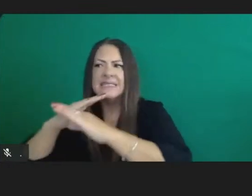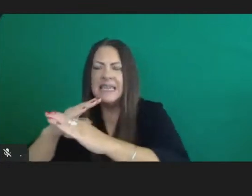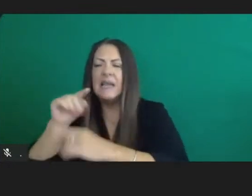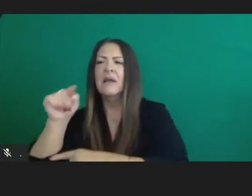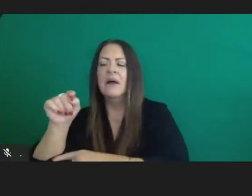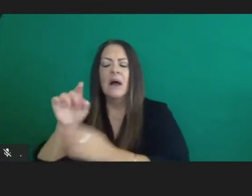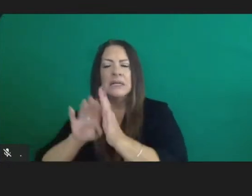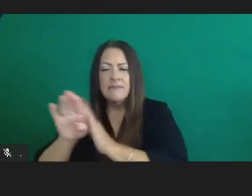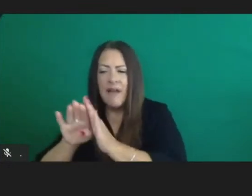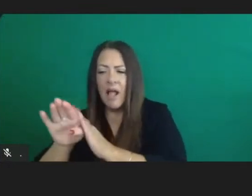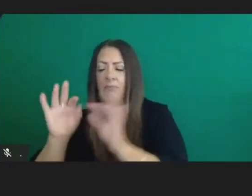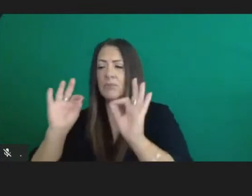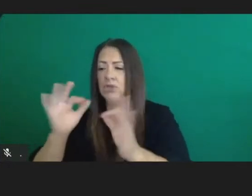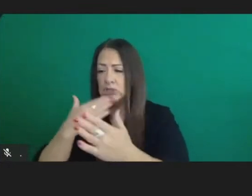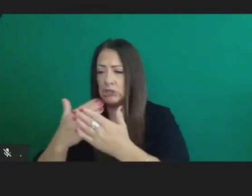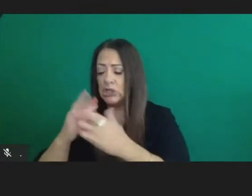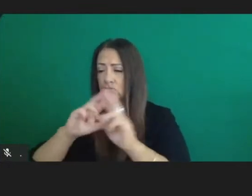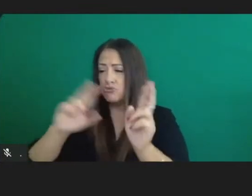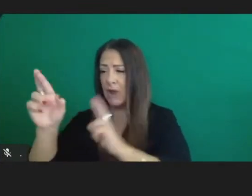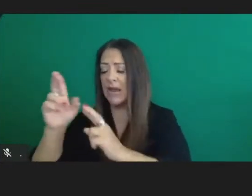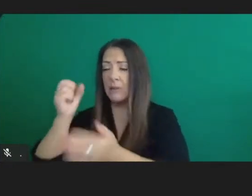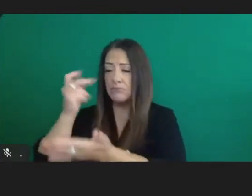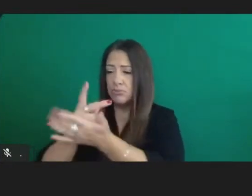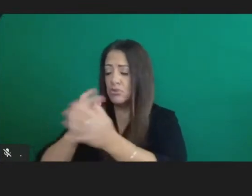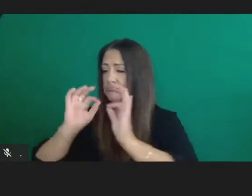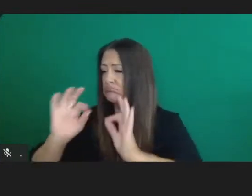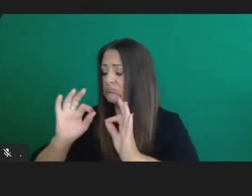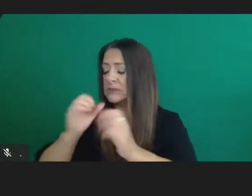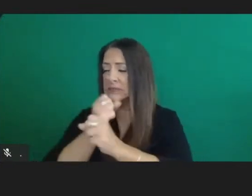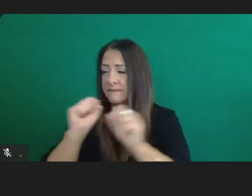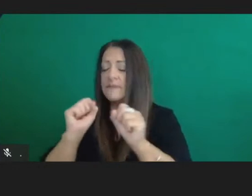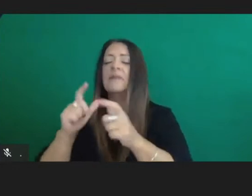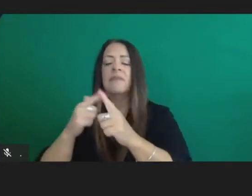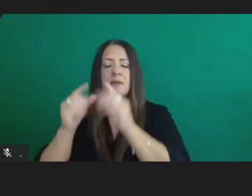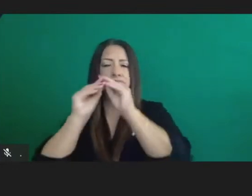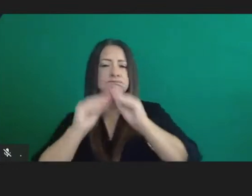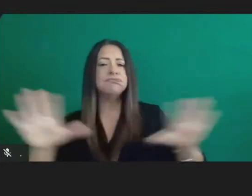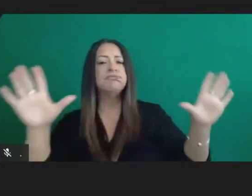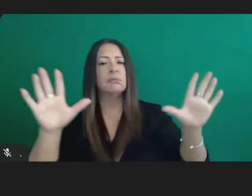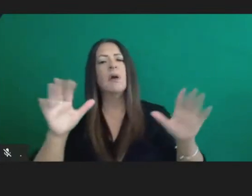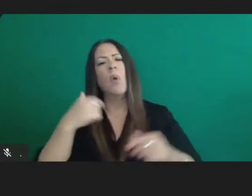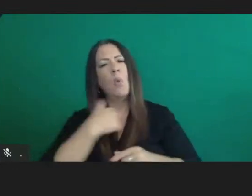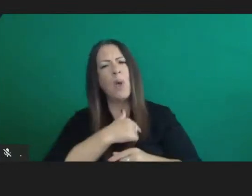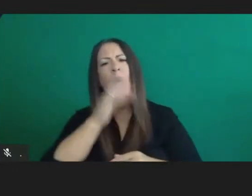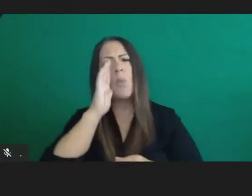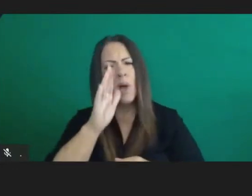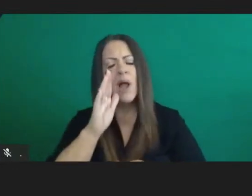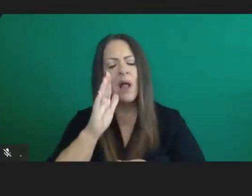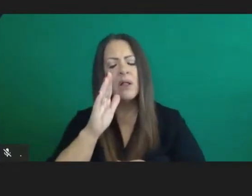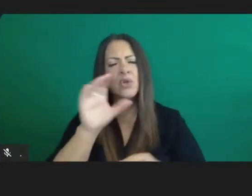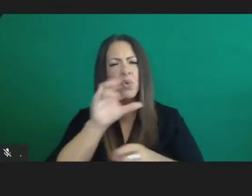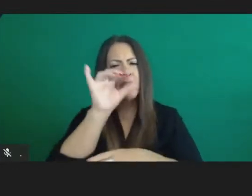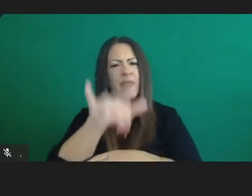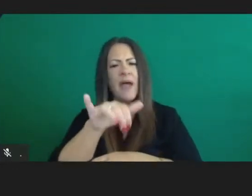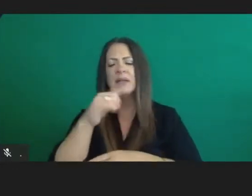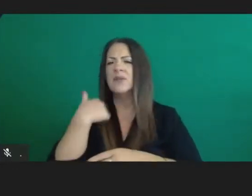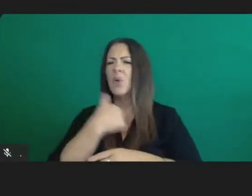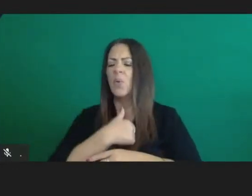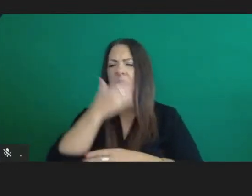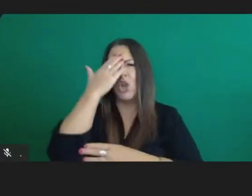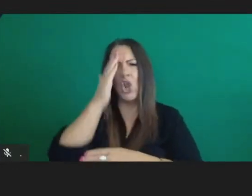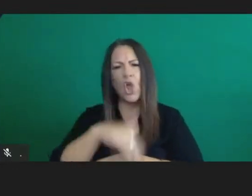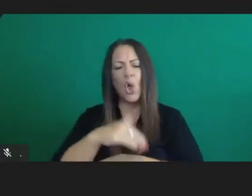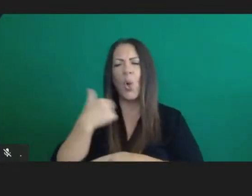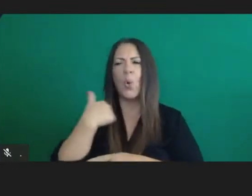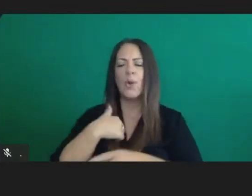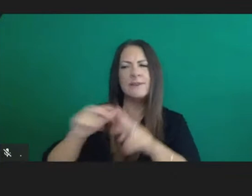and used widely. So in as much as these developments in the last day or two affect the timeline for any one of those things to come